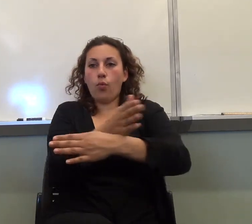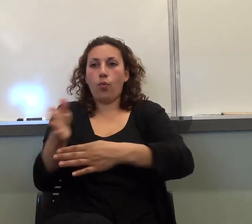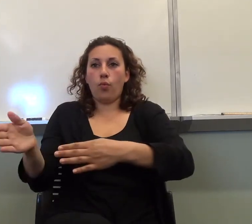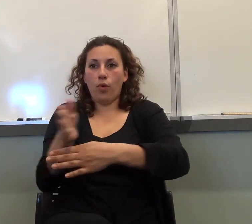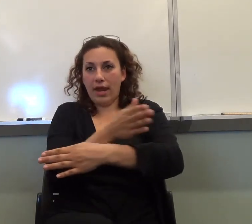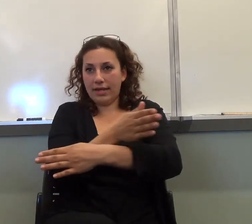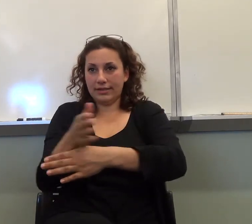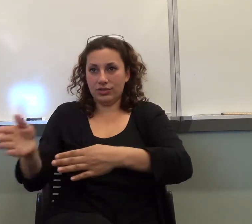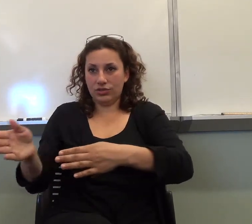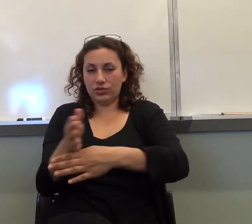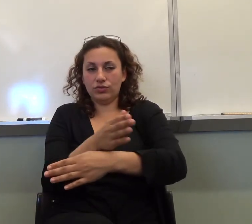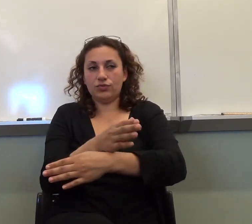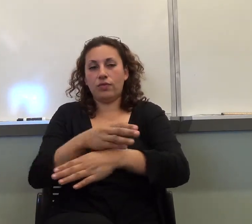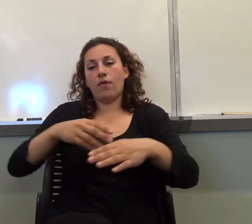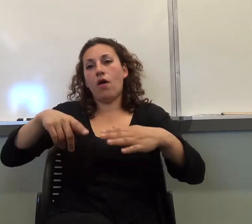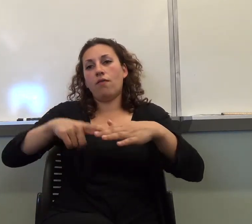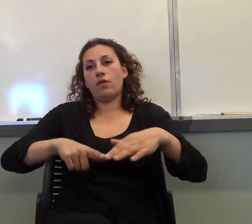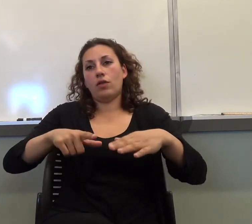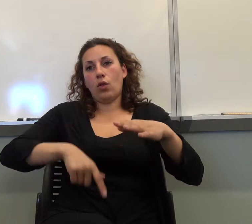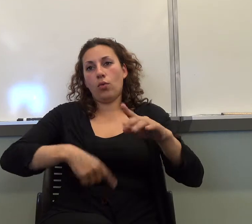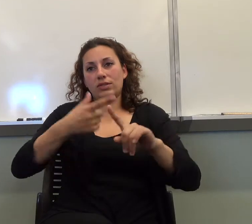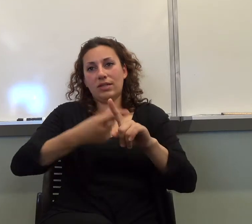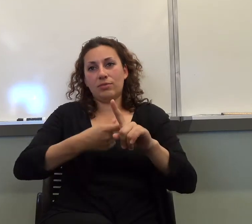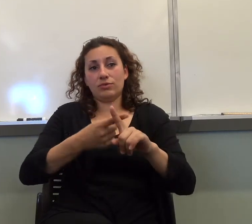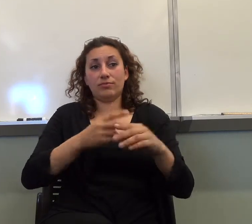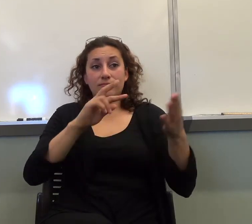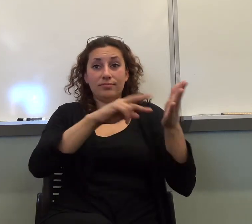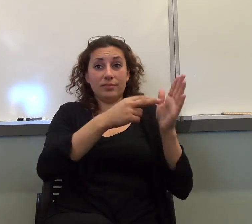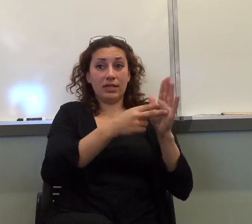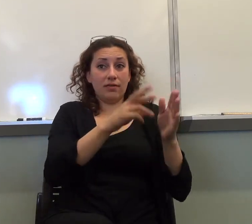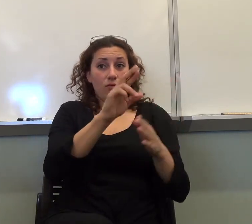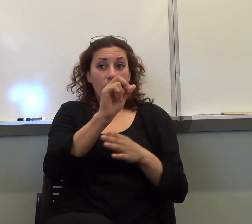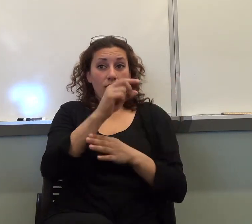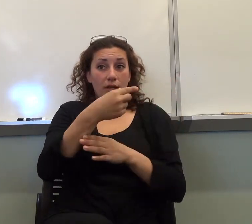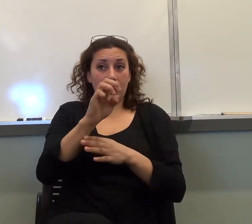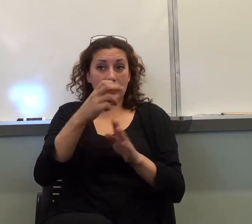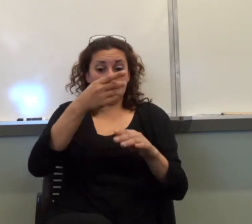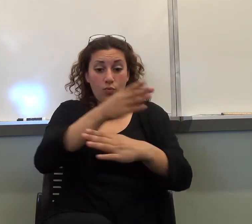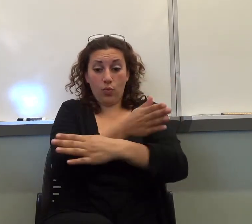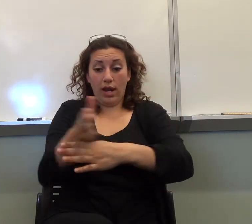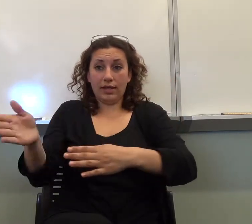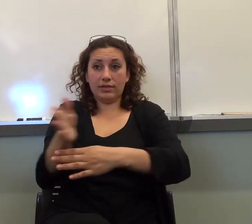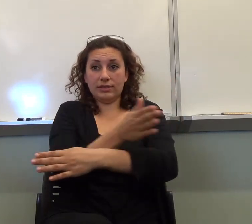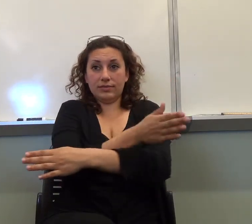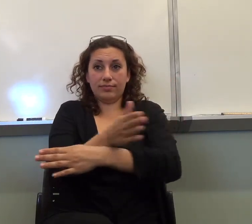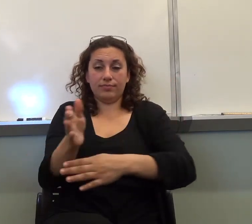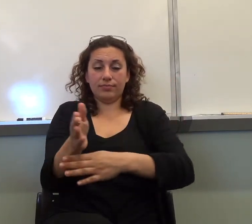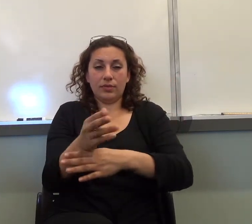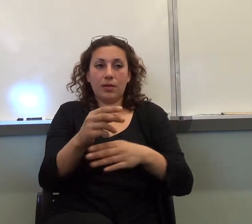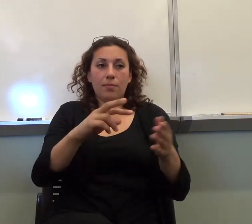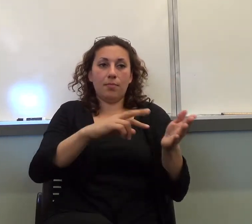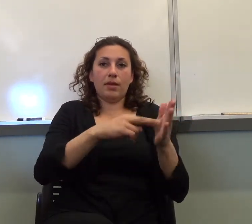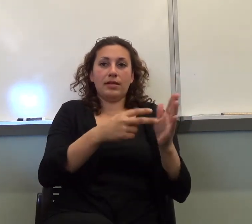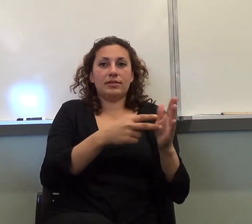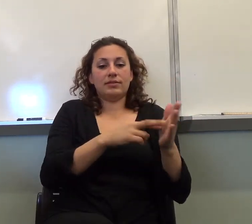temperatures. Now the definition of range is right above that, and that is highest minus lowest.